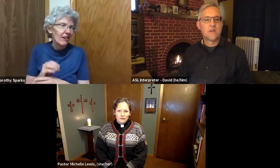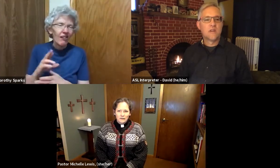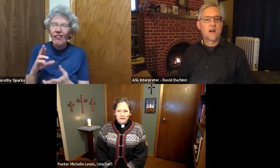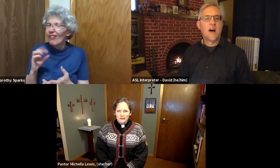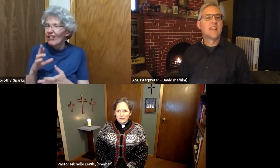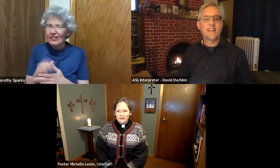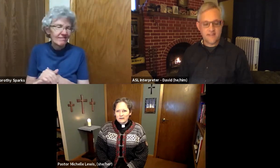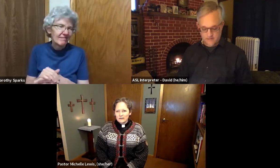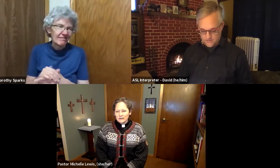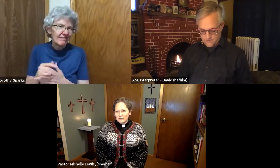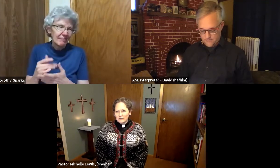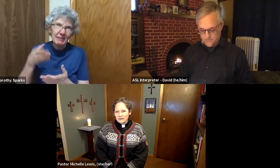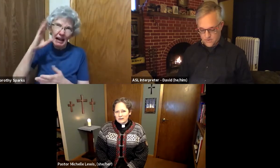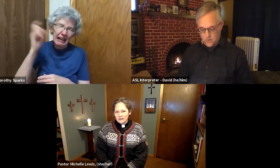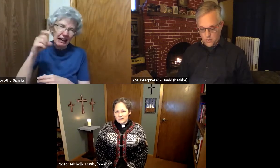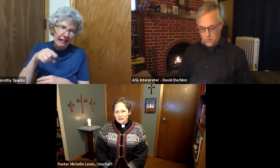quote, a lesson,